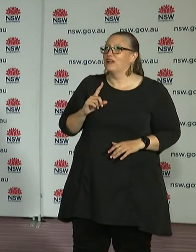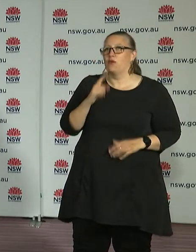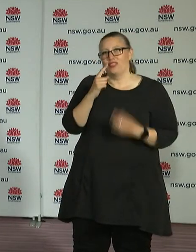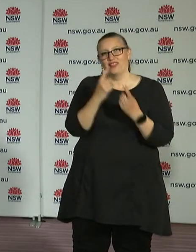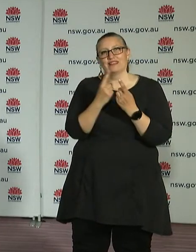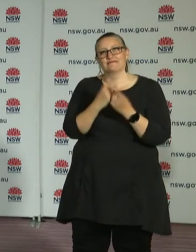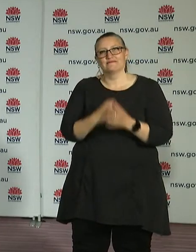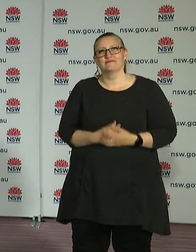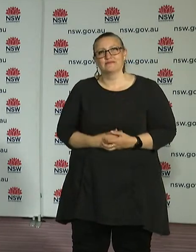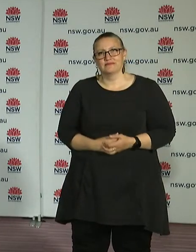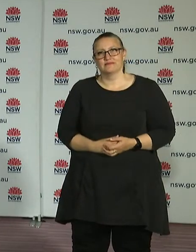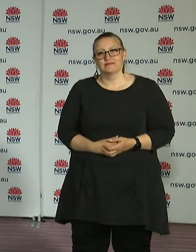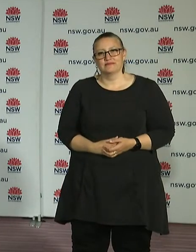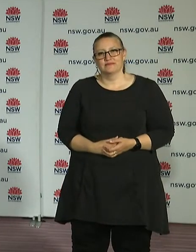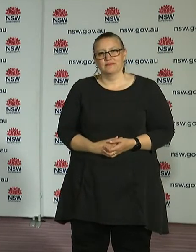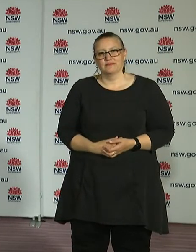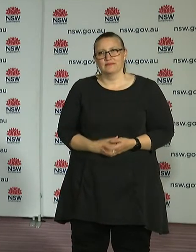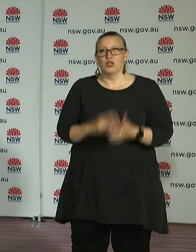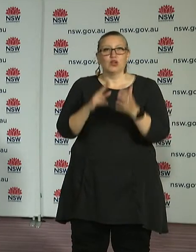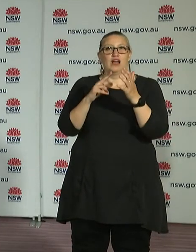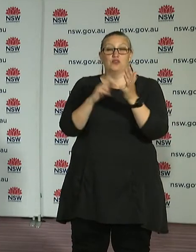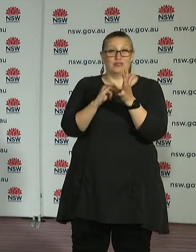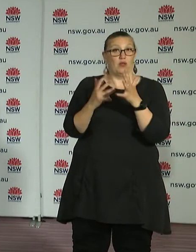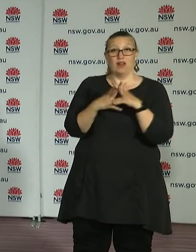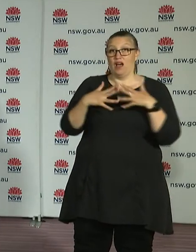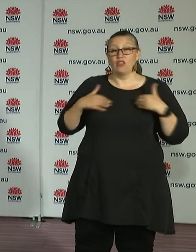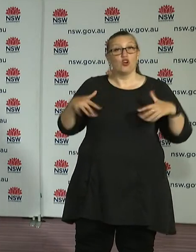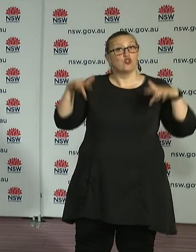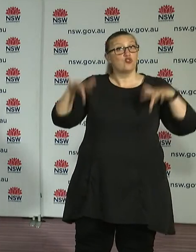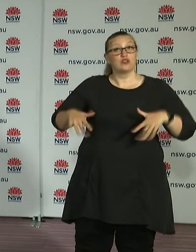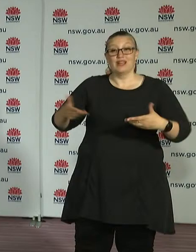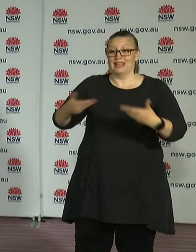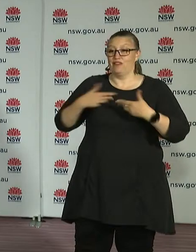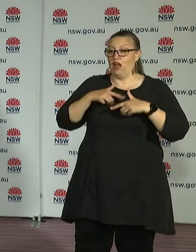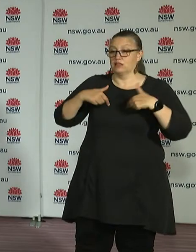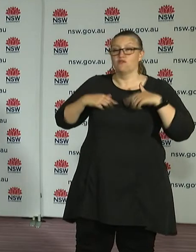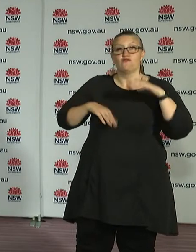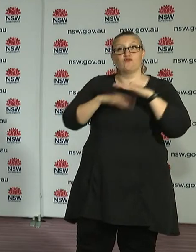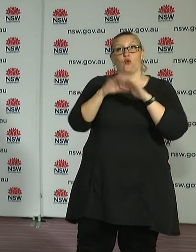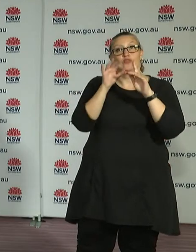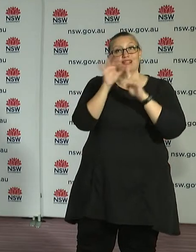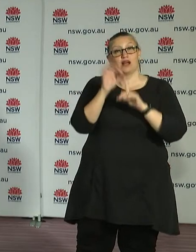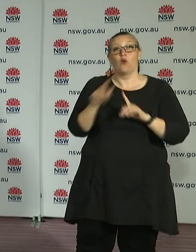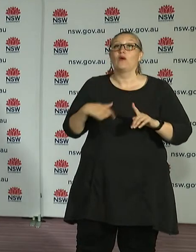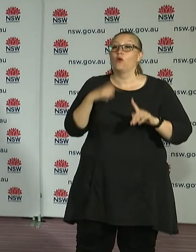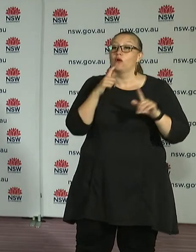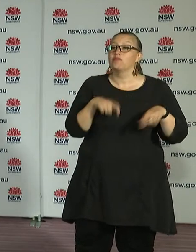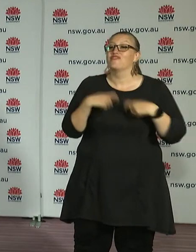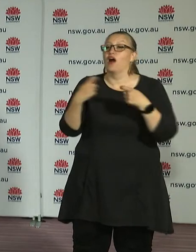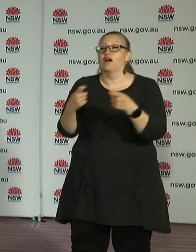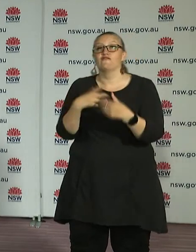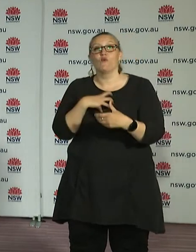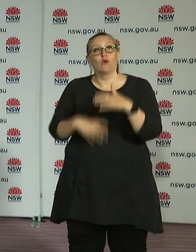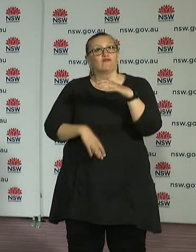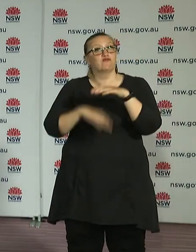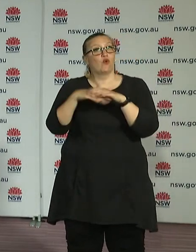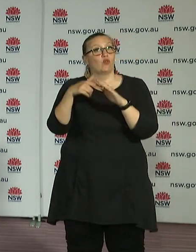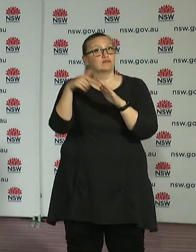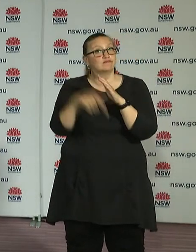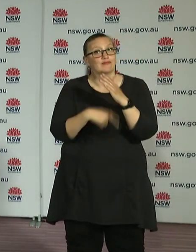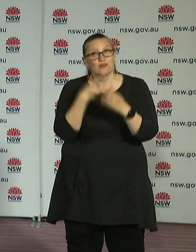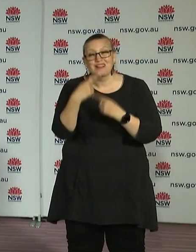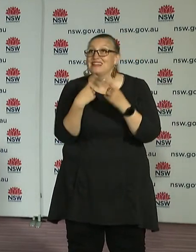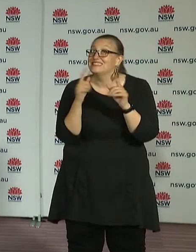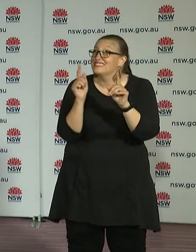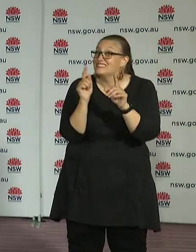is some detail around this which Health is still providing government advice on, and we'll make that information clear. But it also goes to